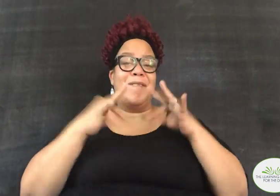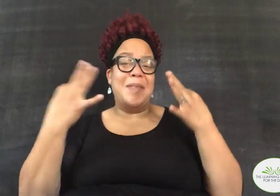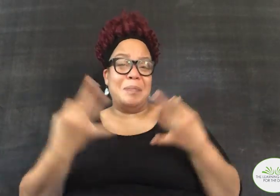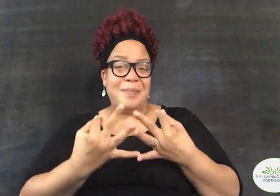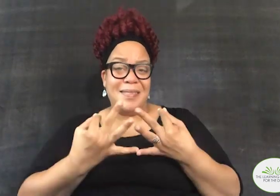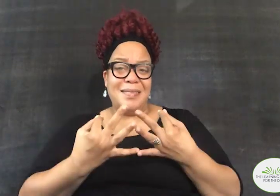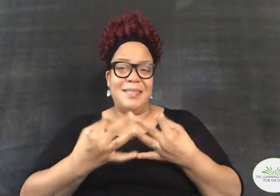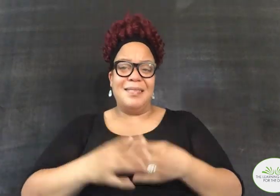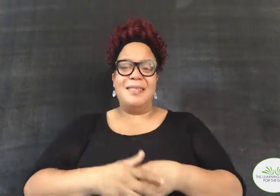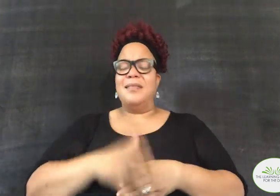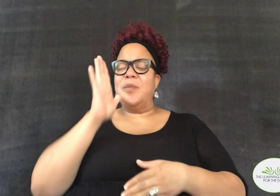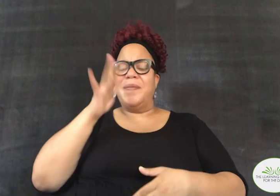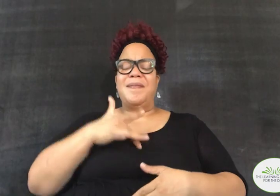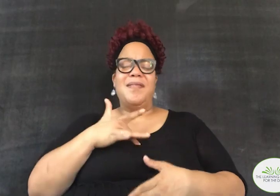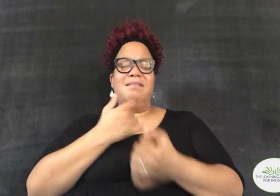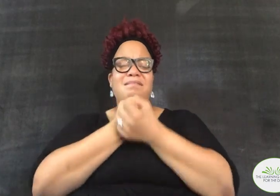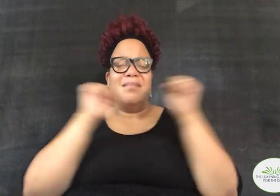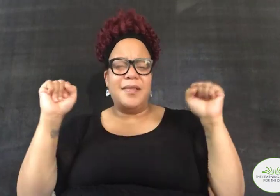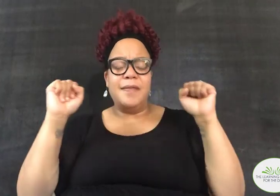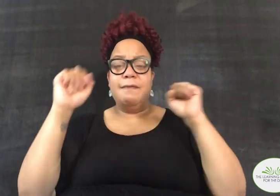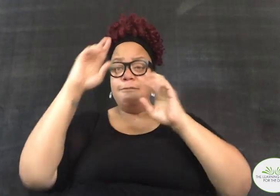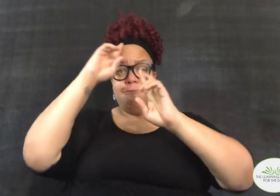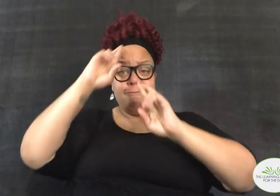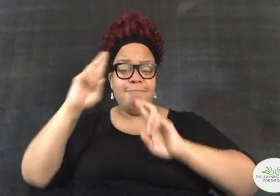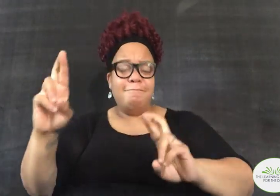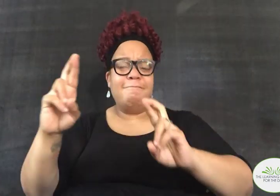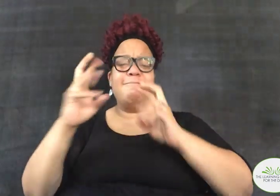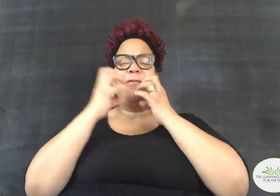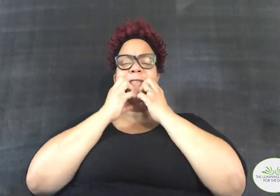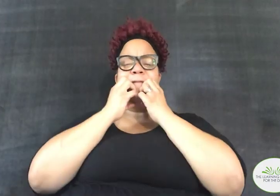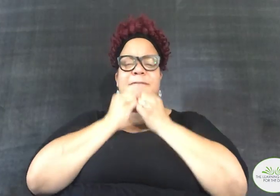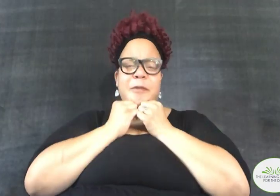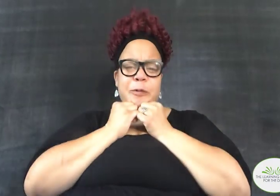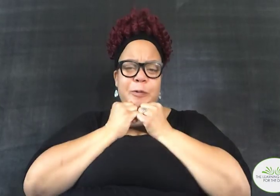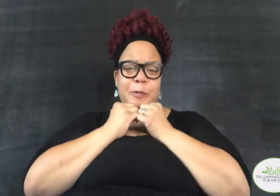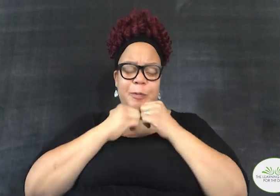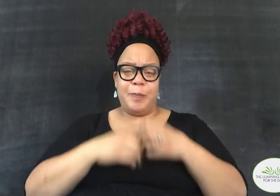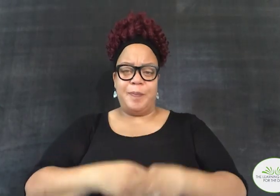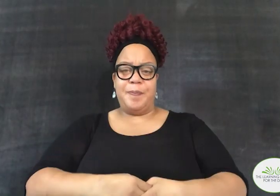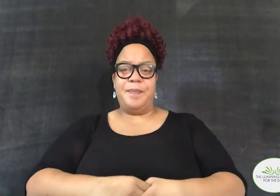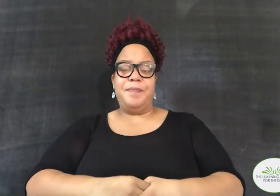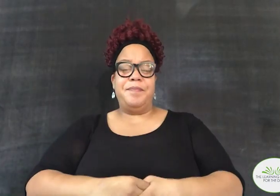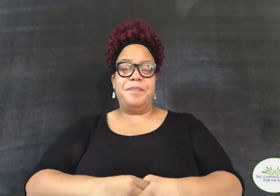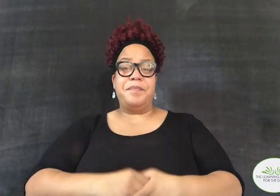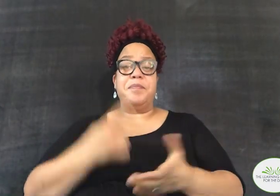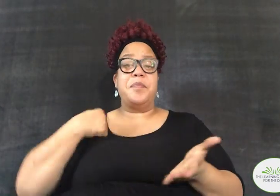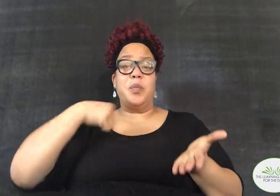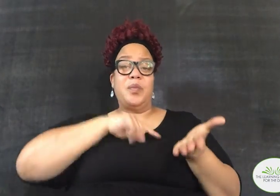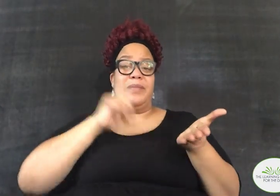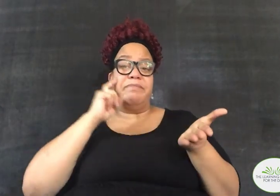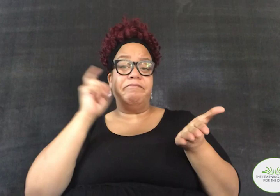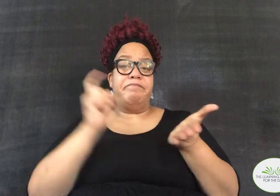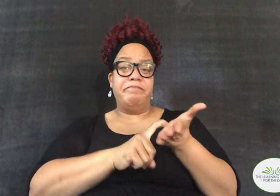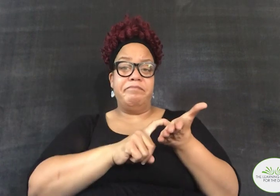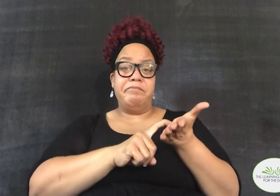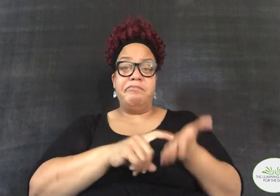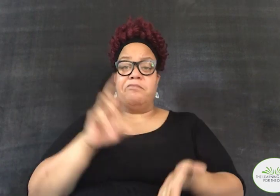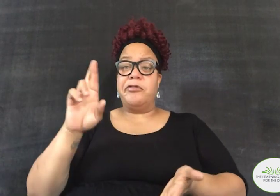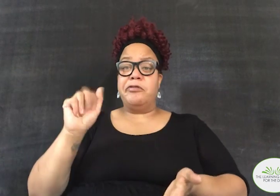safe, respected, and valued. We acknowledge that racism is rooted in the society in